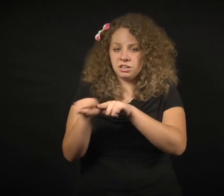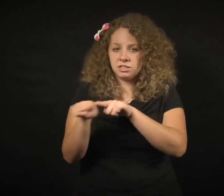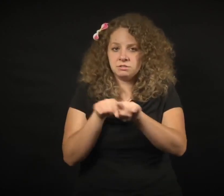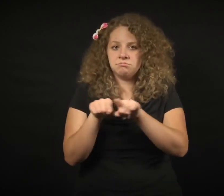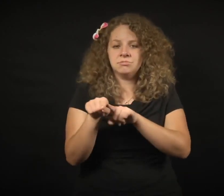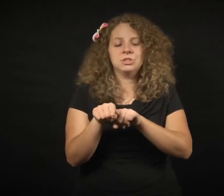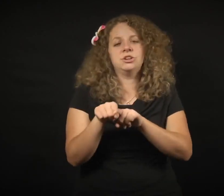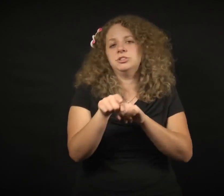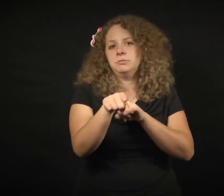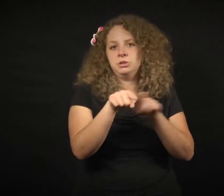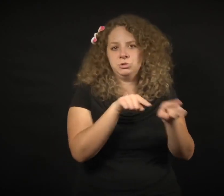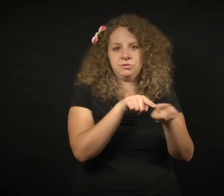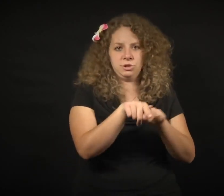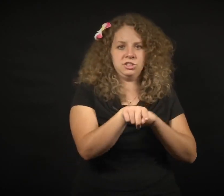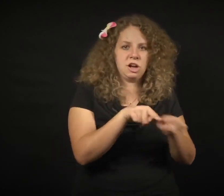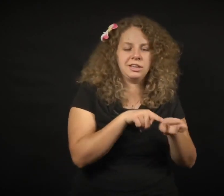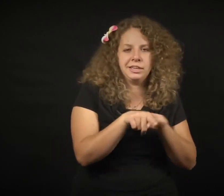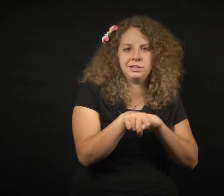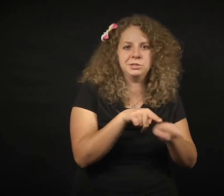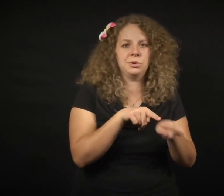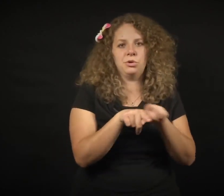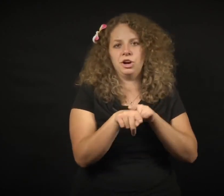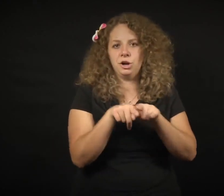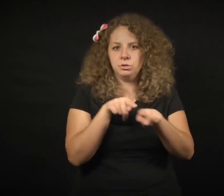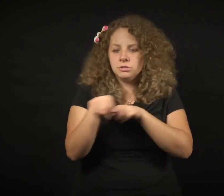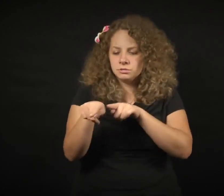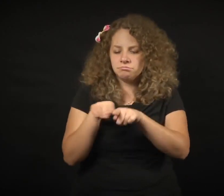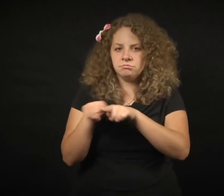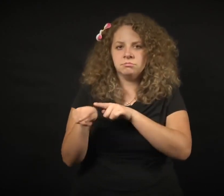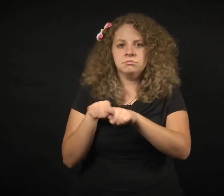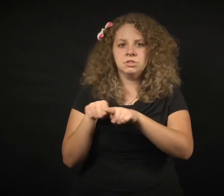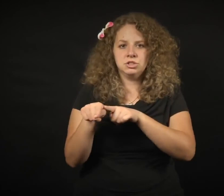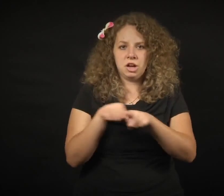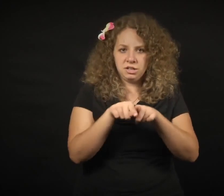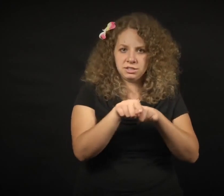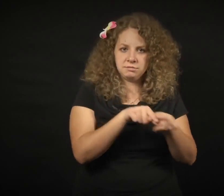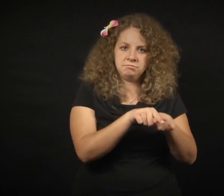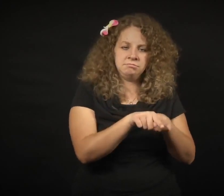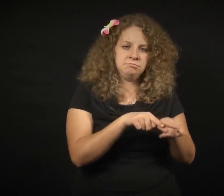Socks. This can also be used for stockings or hose. Socks.